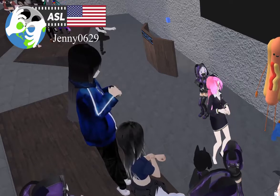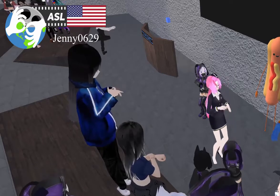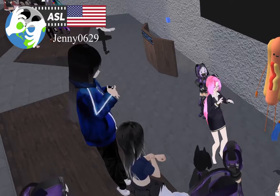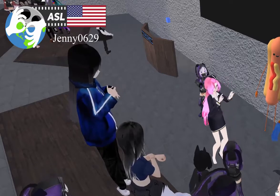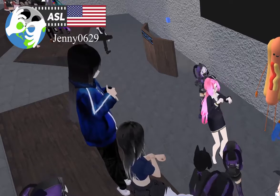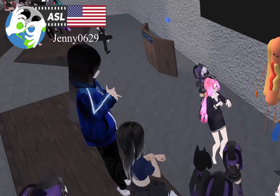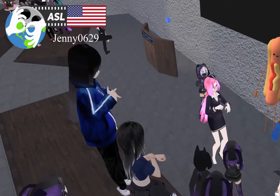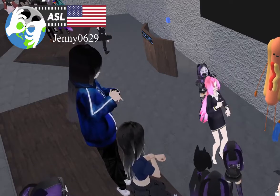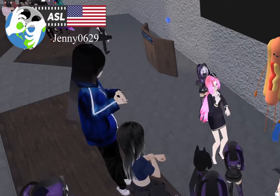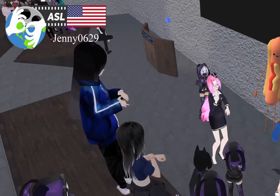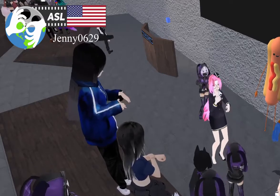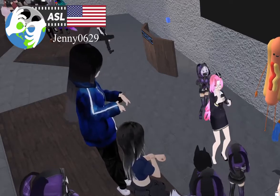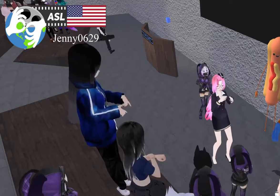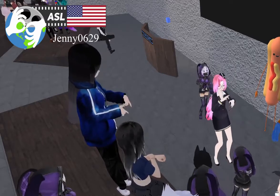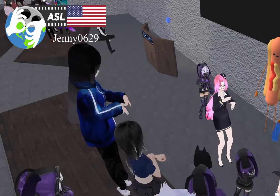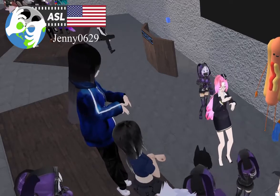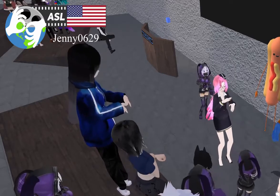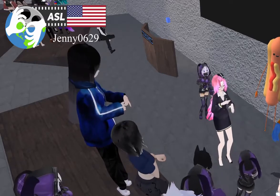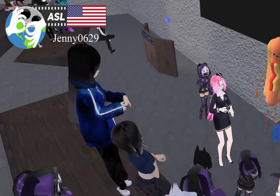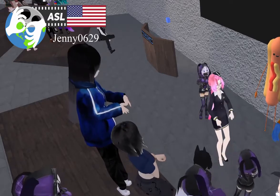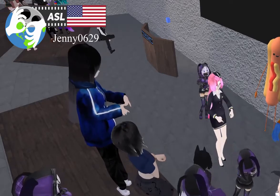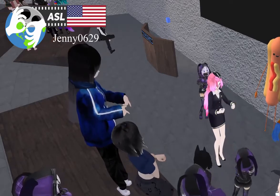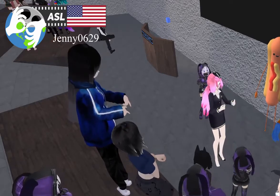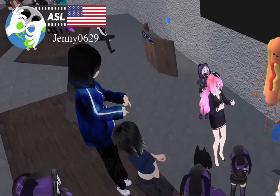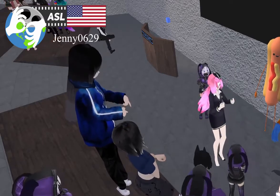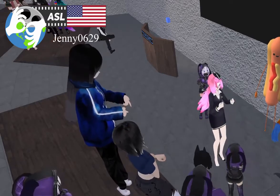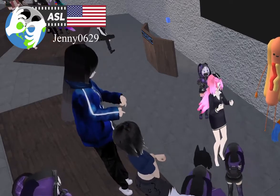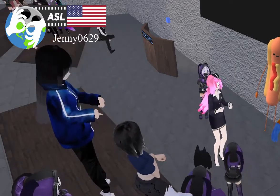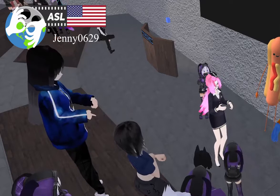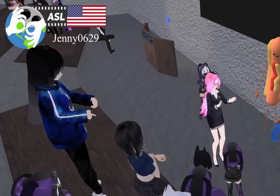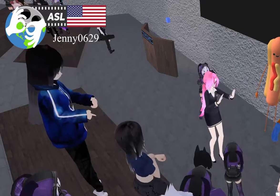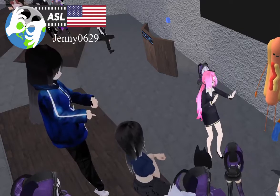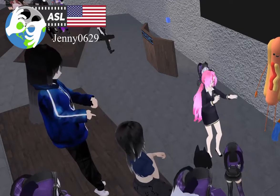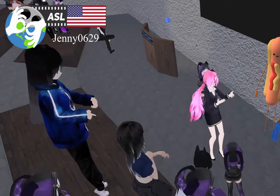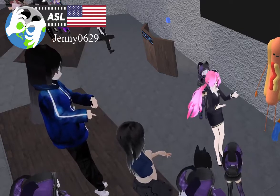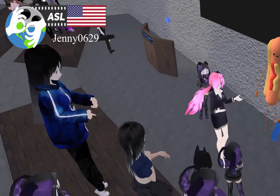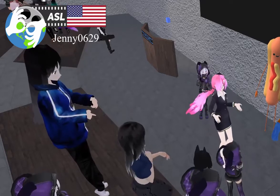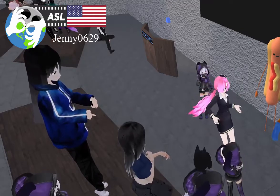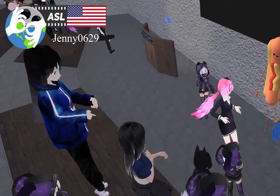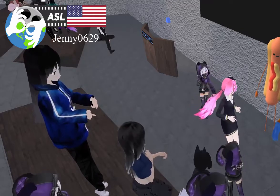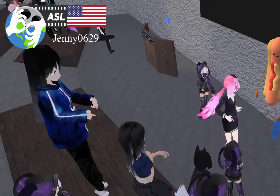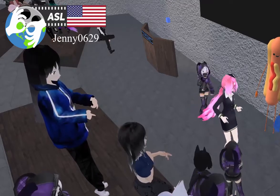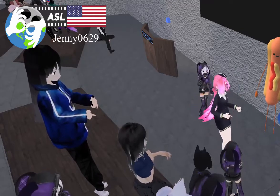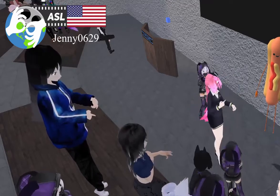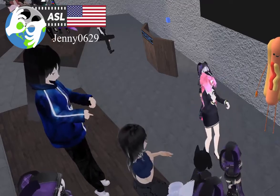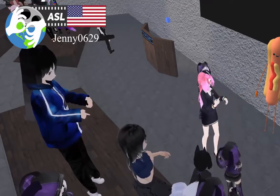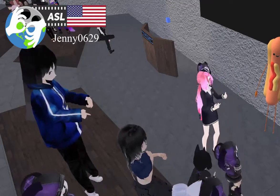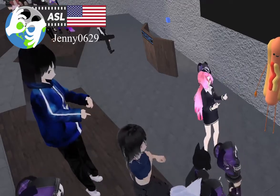like, is this vegan? Oh. It could be like, oh, how did you get this meat? And they're like, we ran it over with a car. Yeah, you can do that. Like, as long as it's not